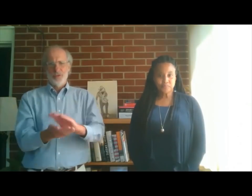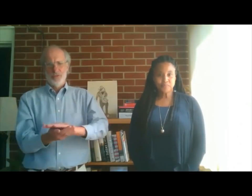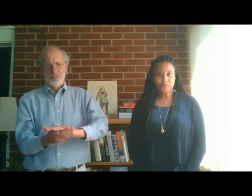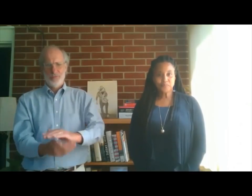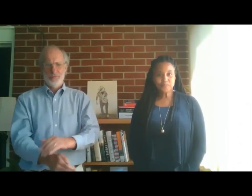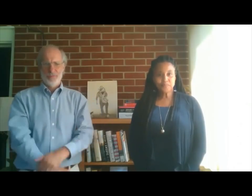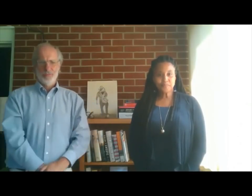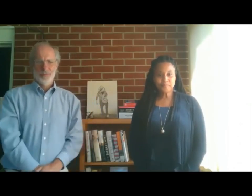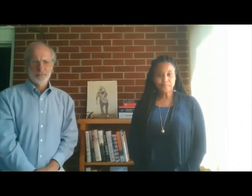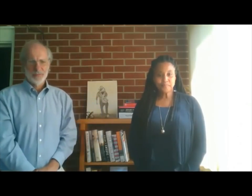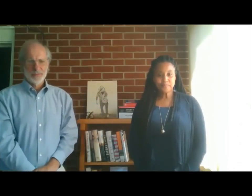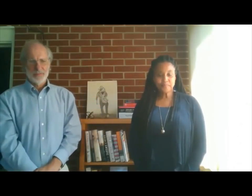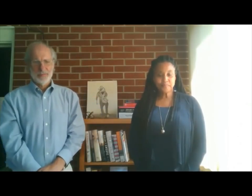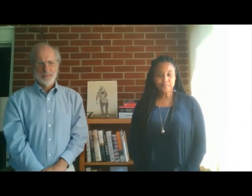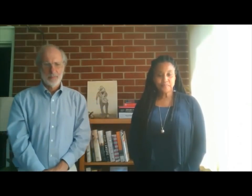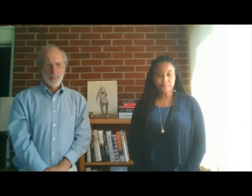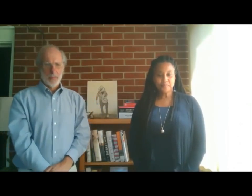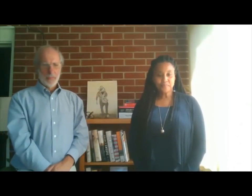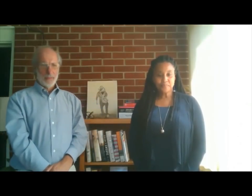Burger.